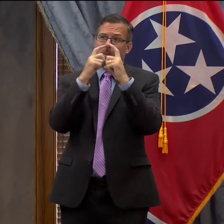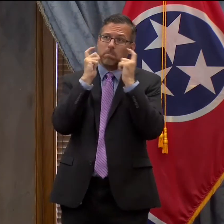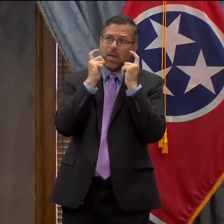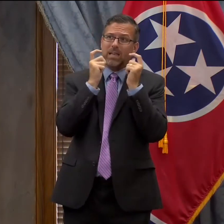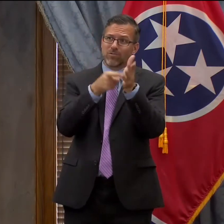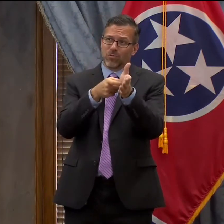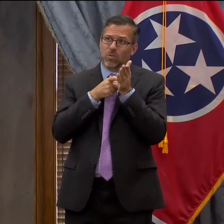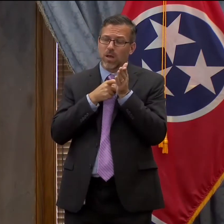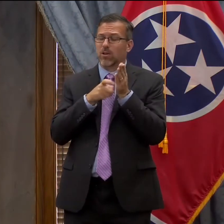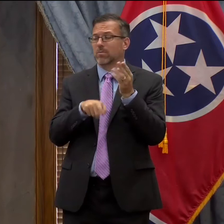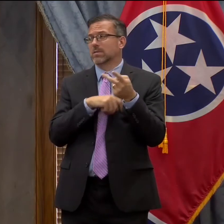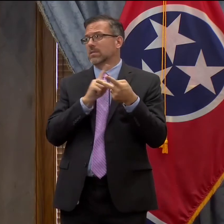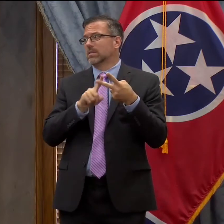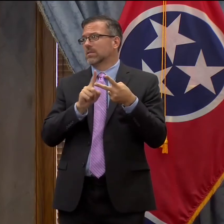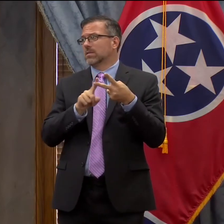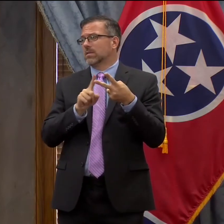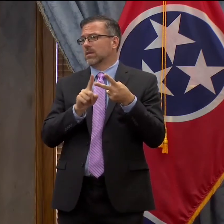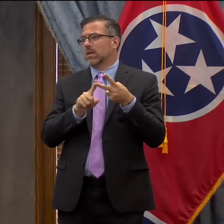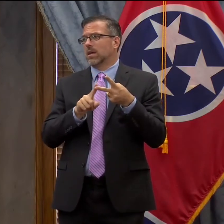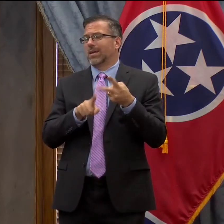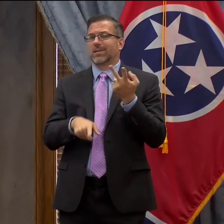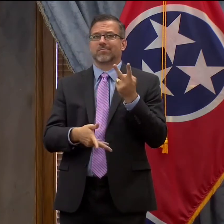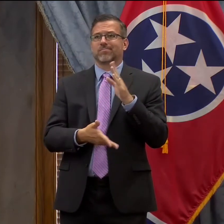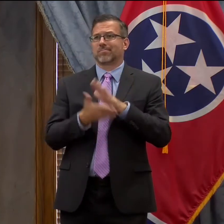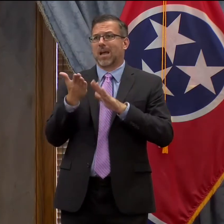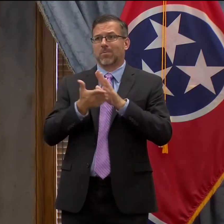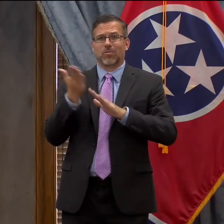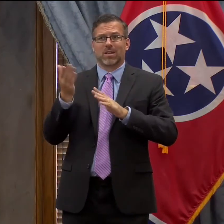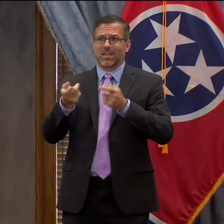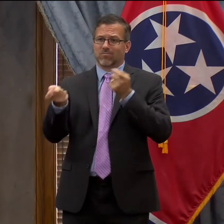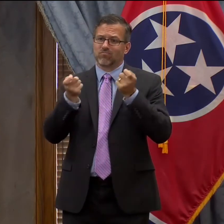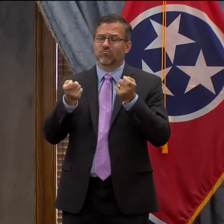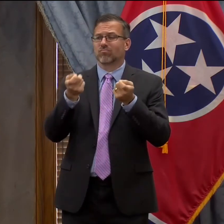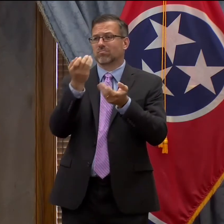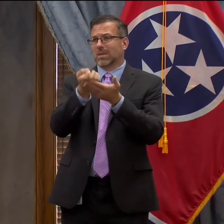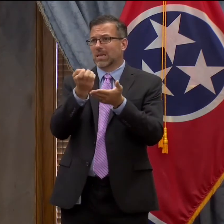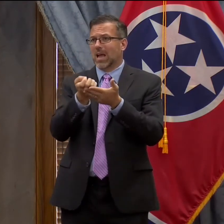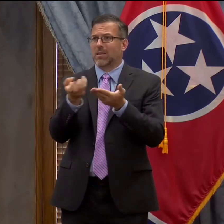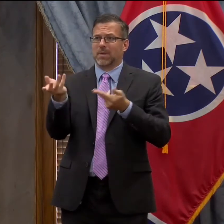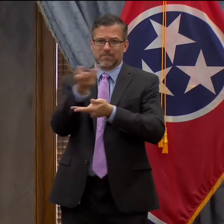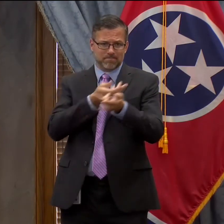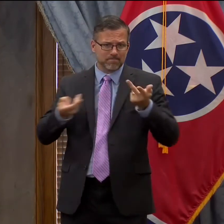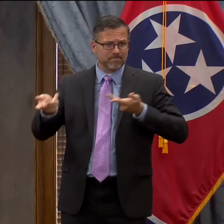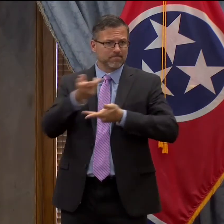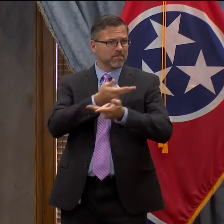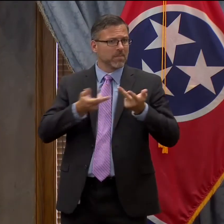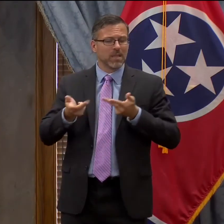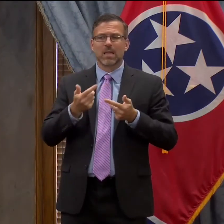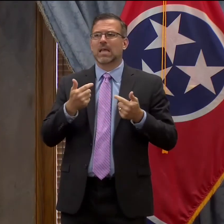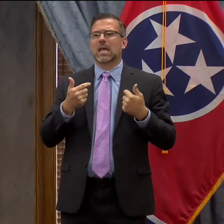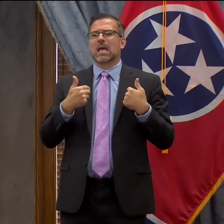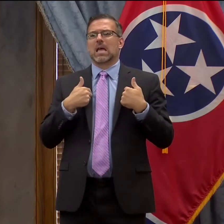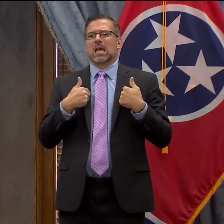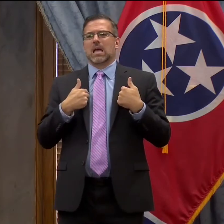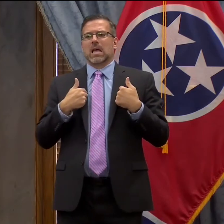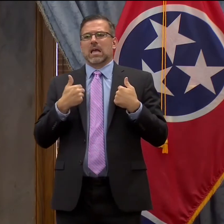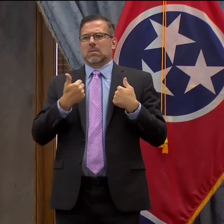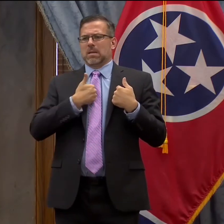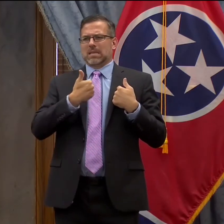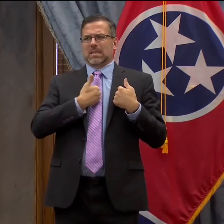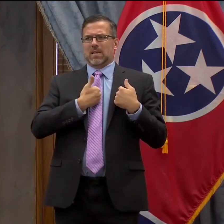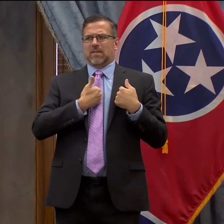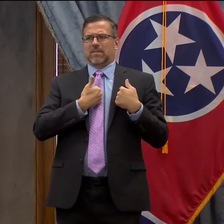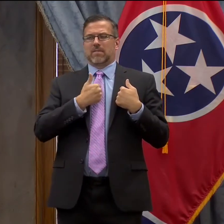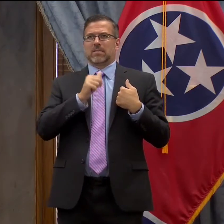requirements, mask requirements, or operating an economy. I certainly am not going to invest further